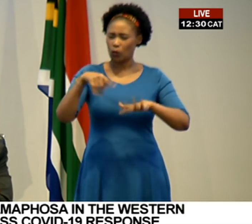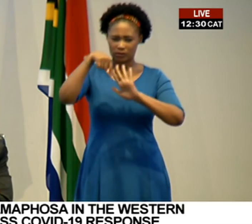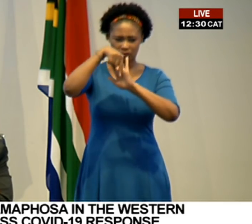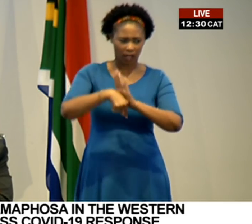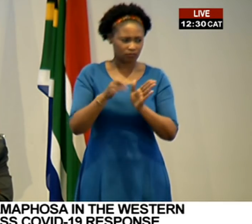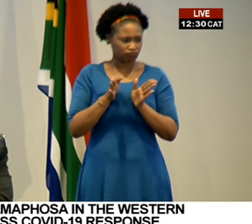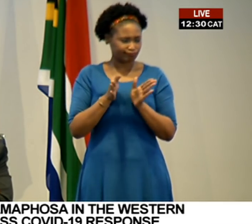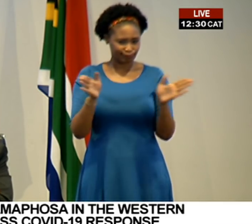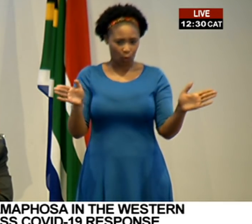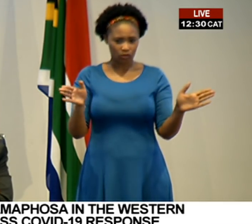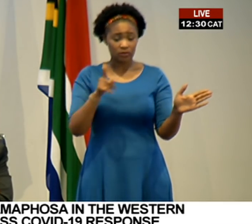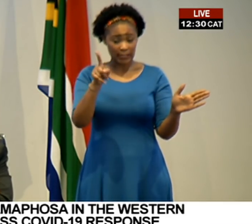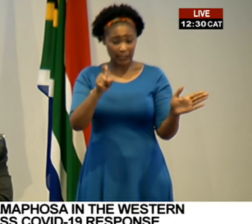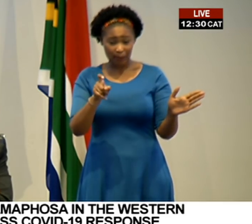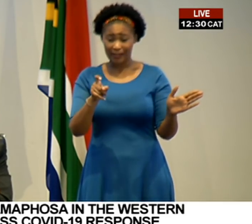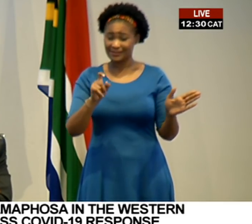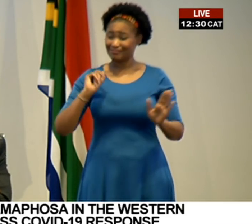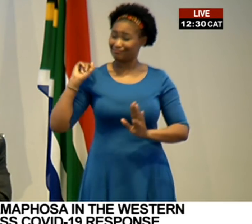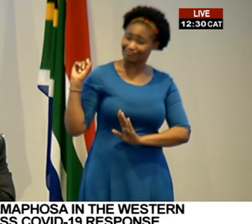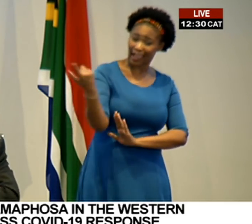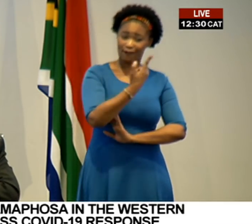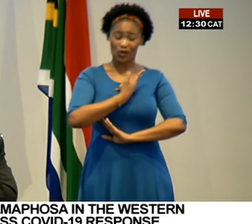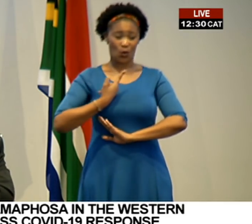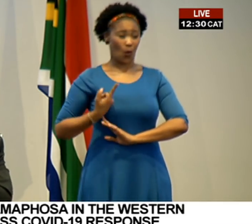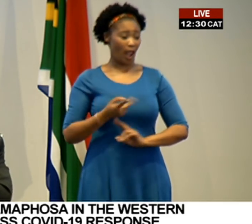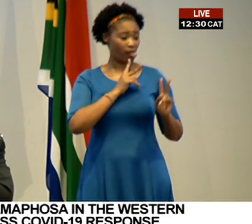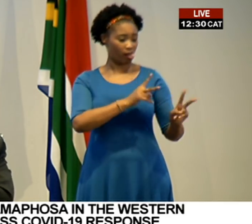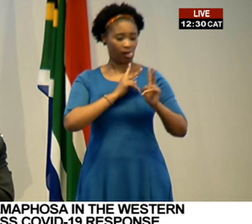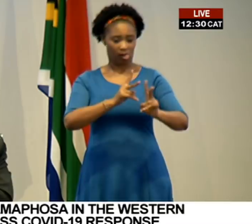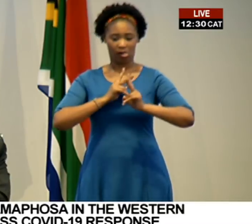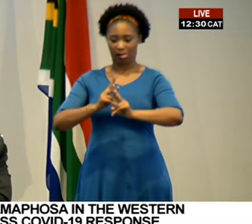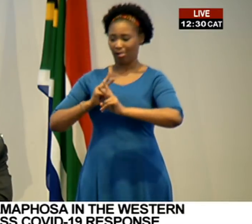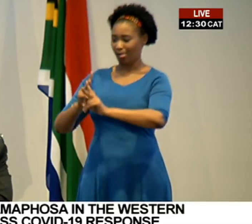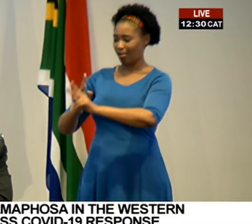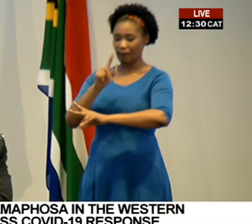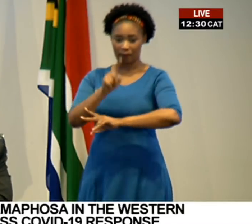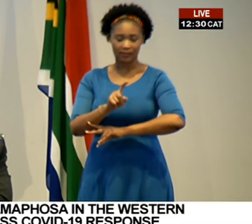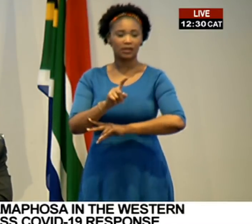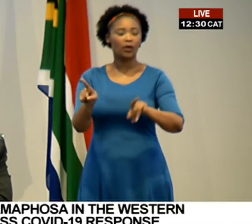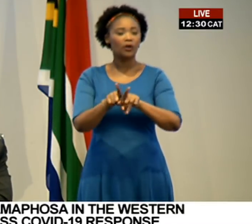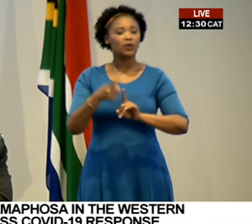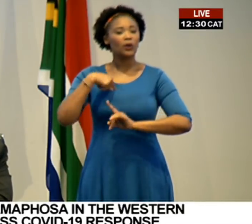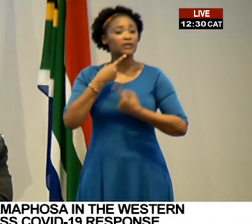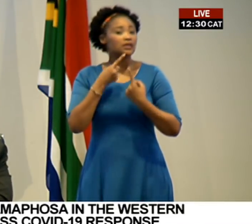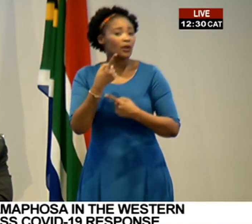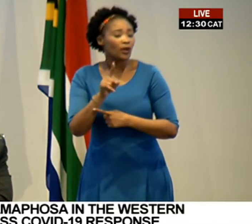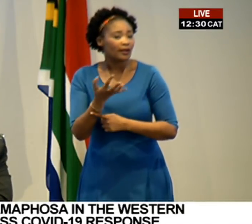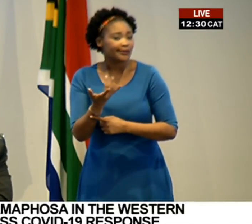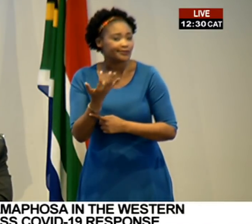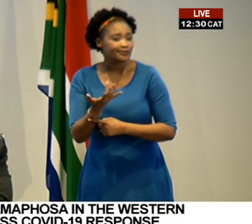and he has to be in all places at one go. And as you correctly say, he is our